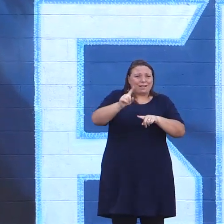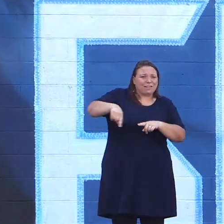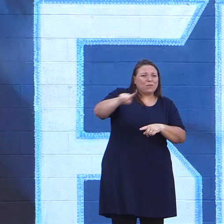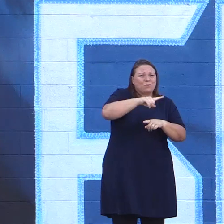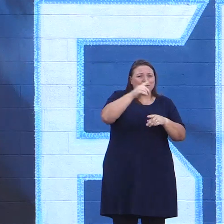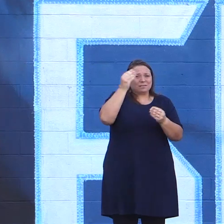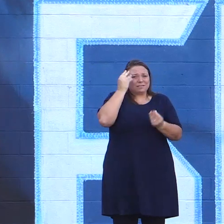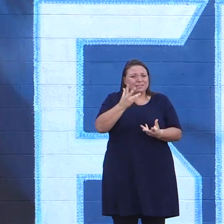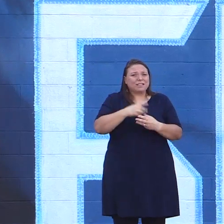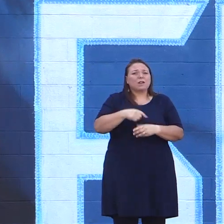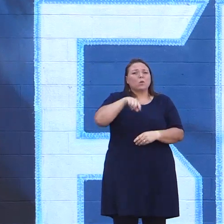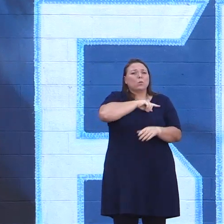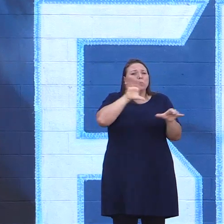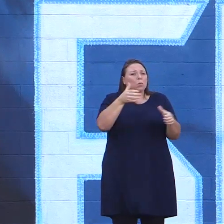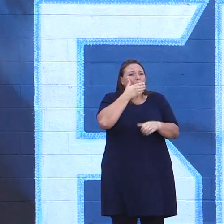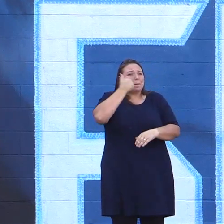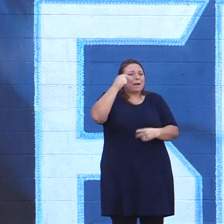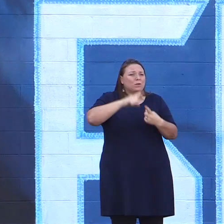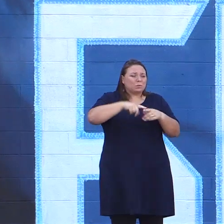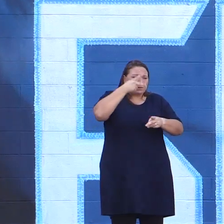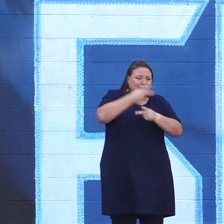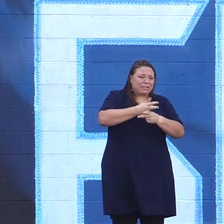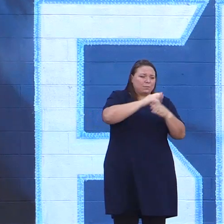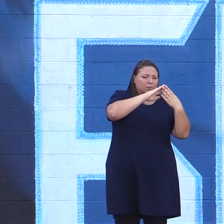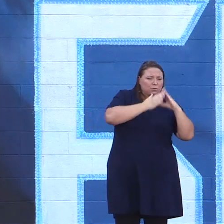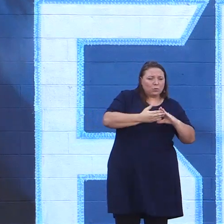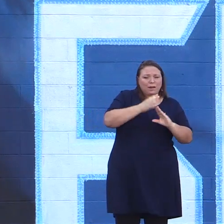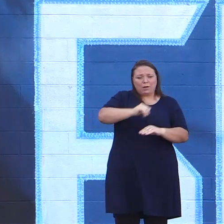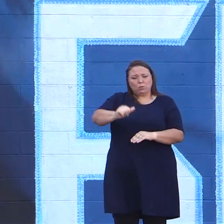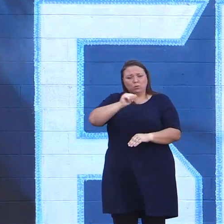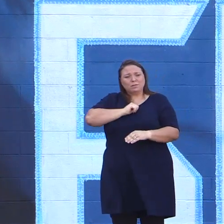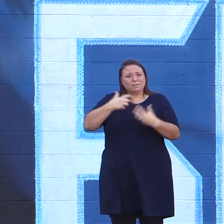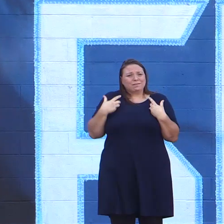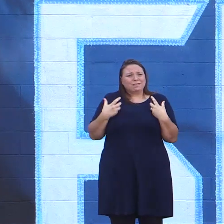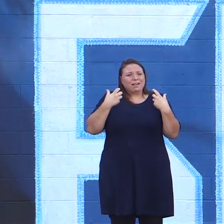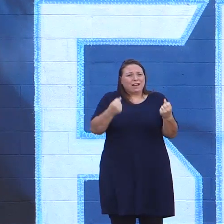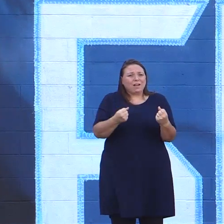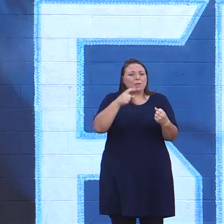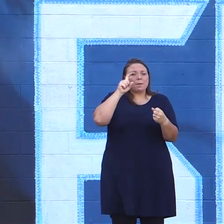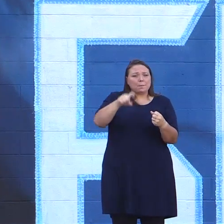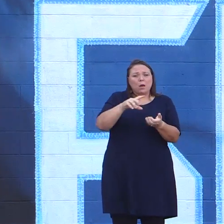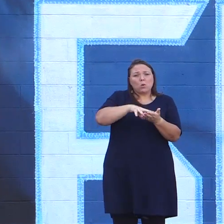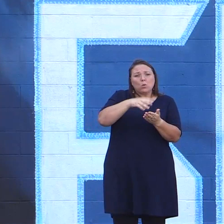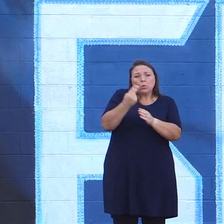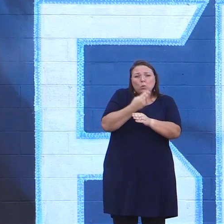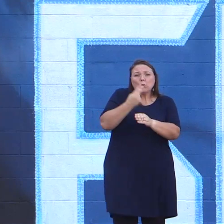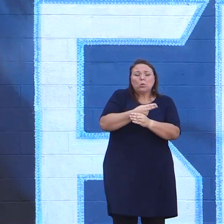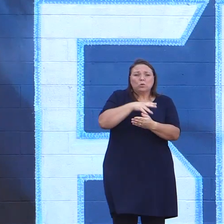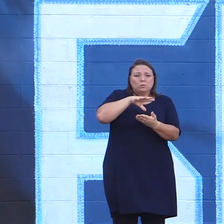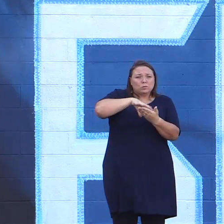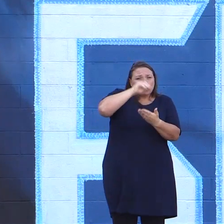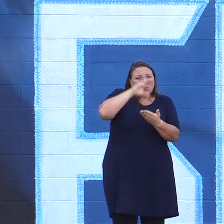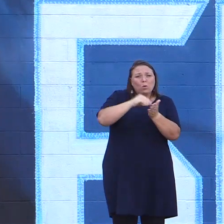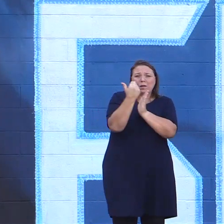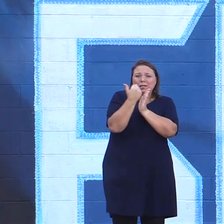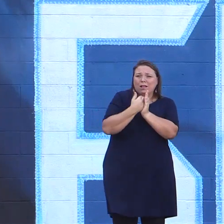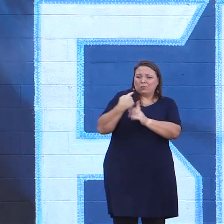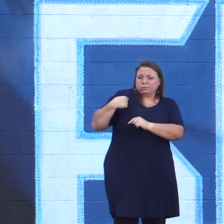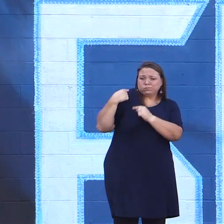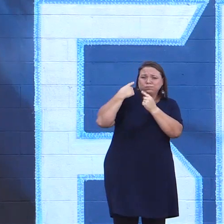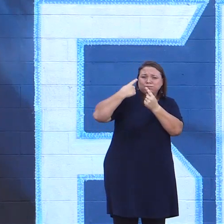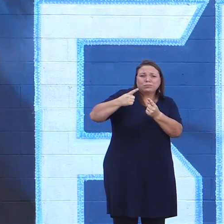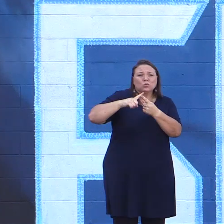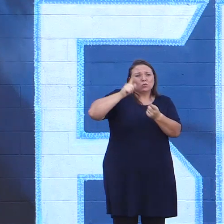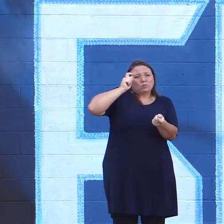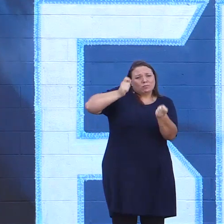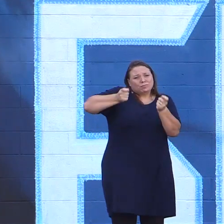do our very best to keep ourselves and community healthy, we also have to apply the lessons we've learned this year to further